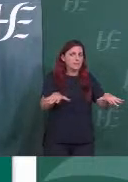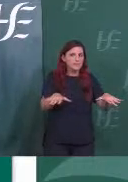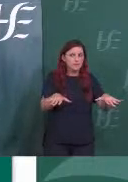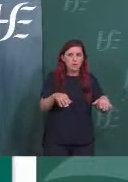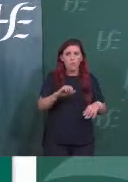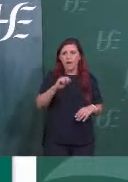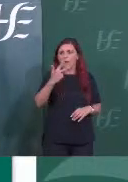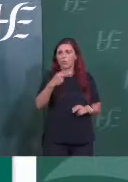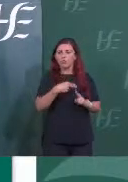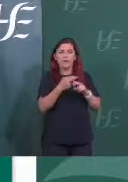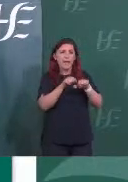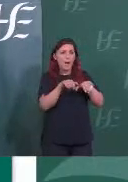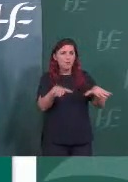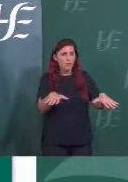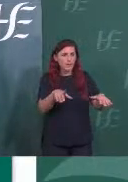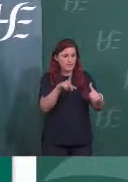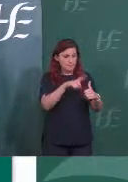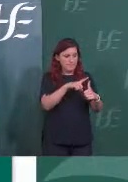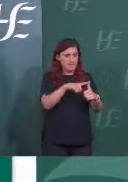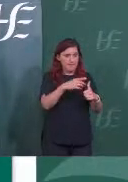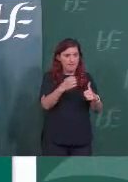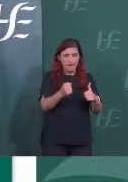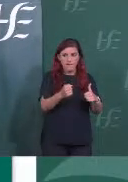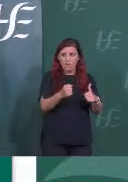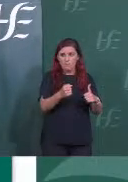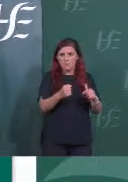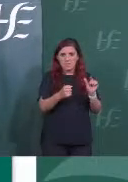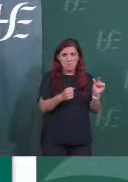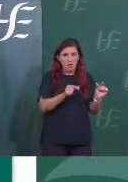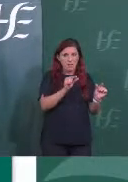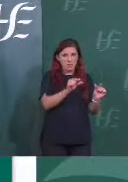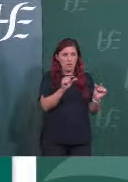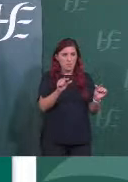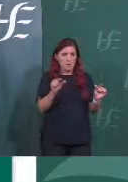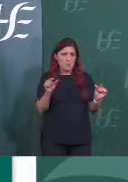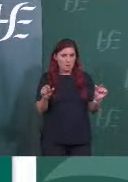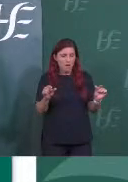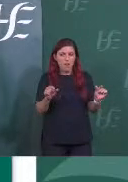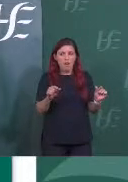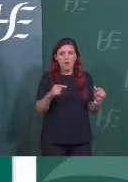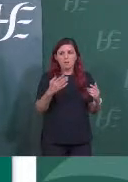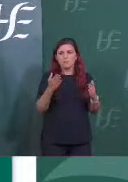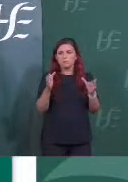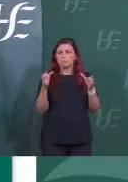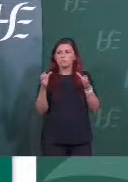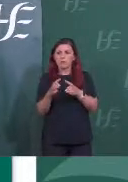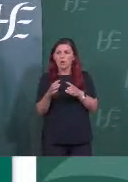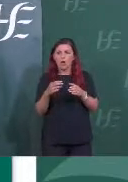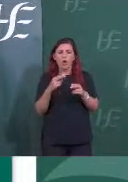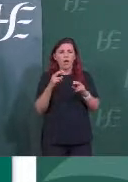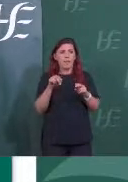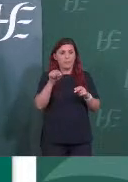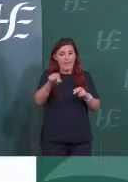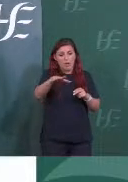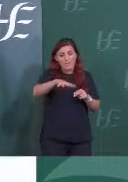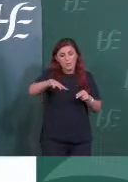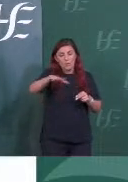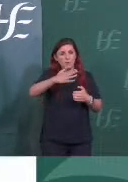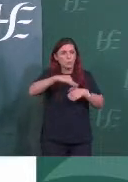outbreaks in acute hospitals, one particularly large one. Otherwise, the outbreaks in other settings where you have more unvaccinated